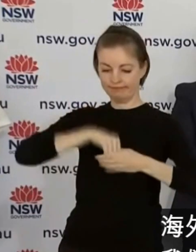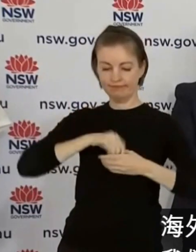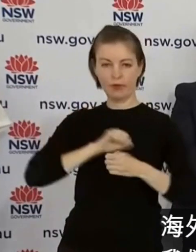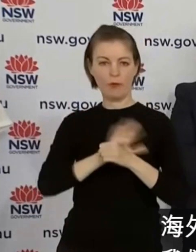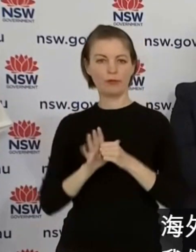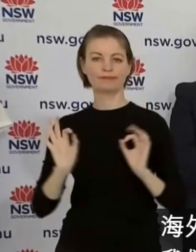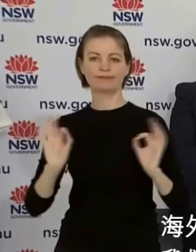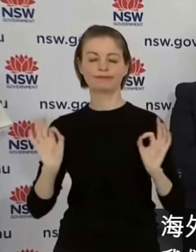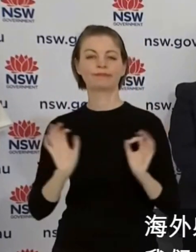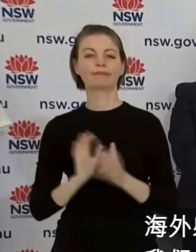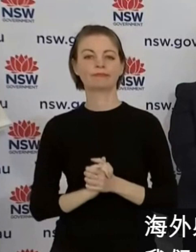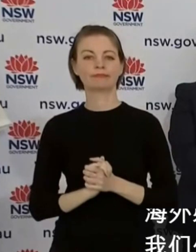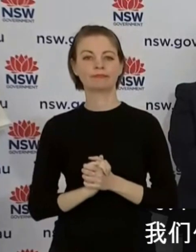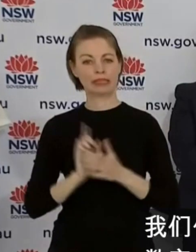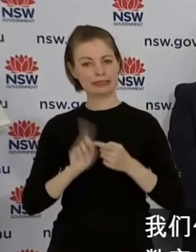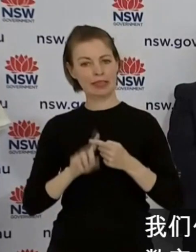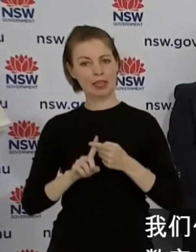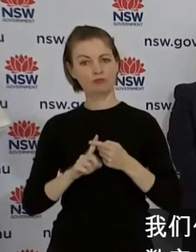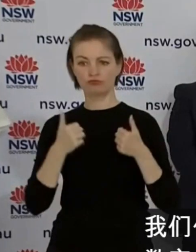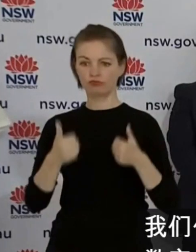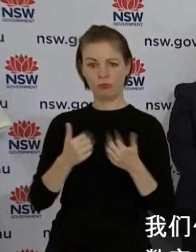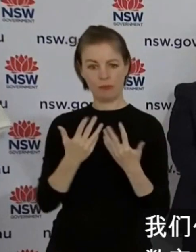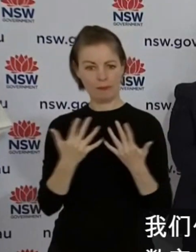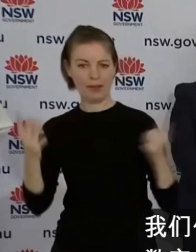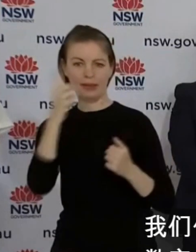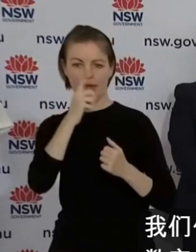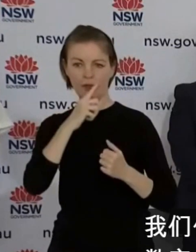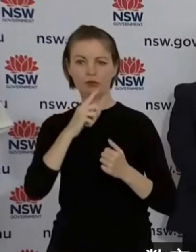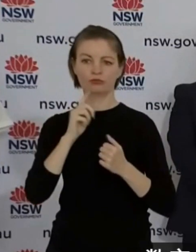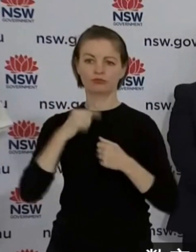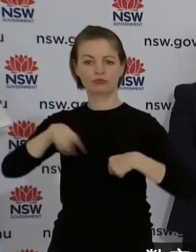We still continue to see great testing numbers, with